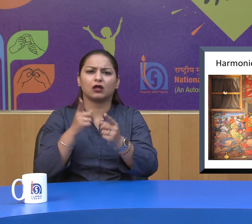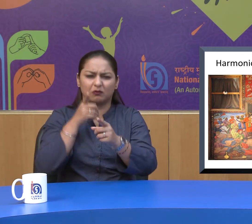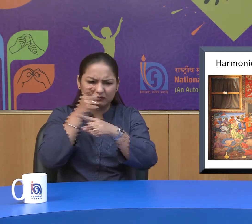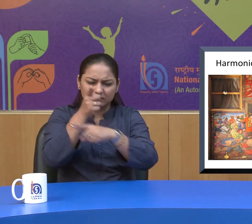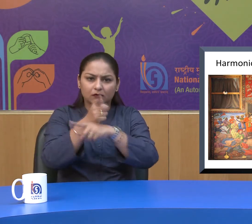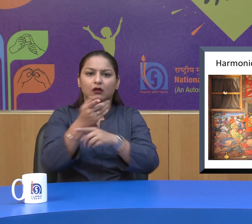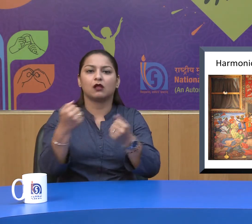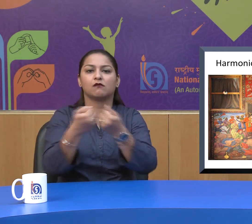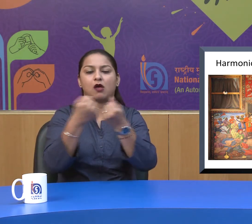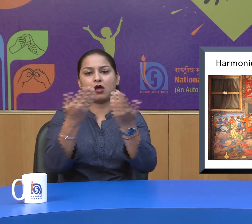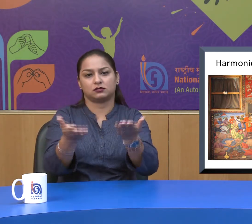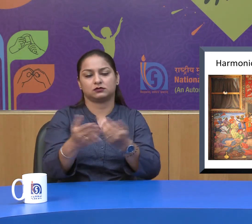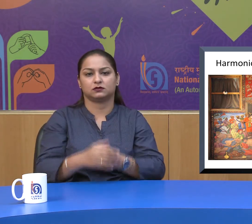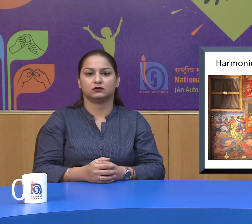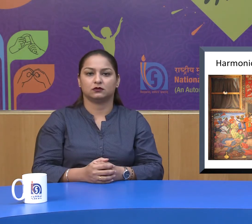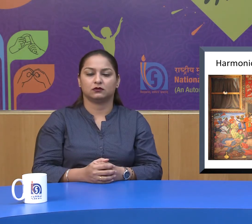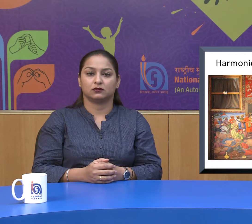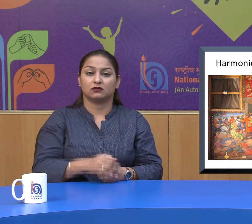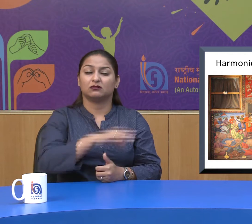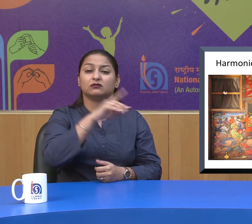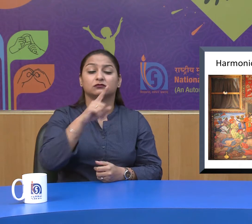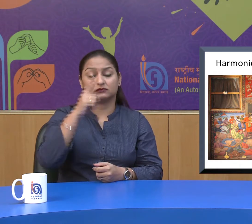and fought for selfish reasons